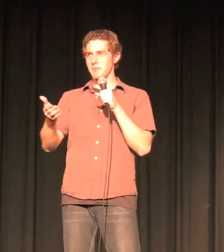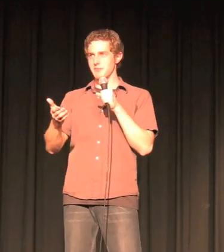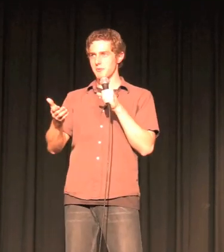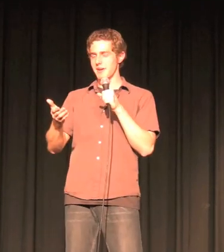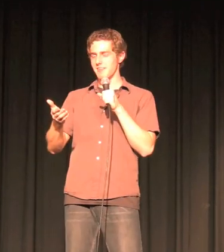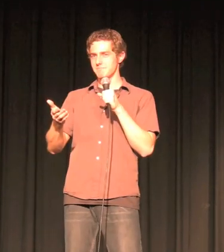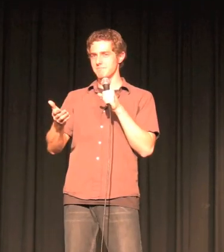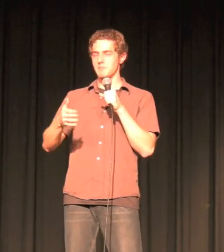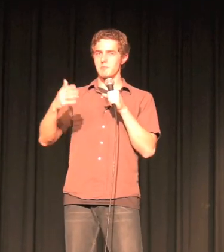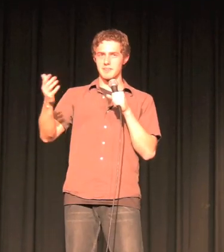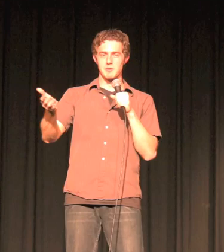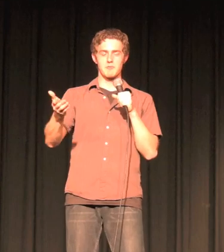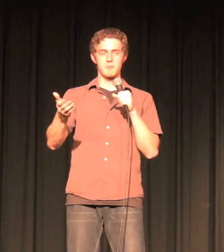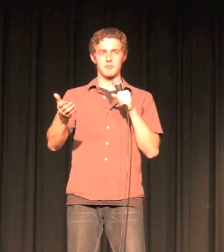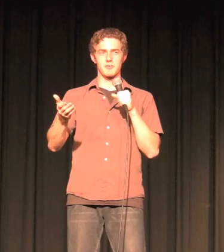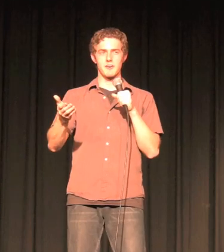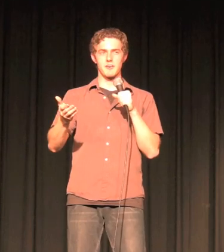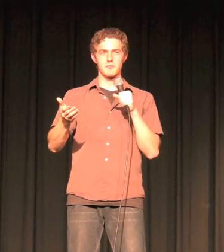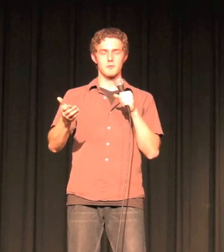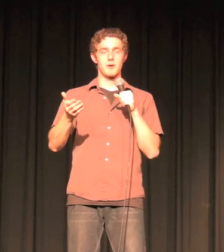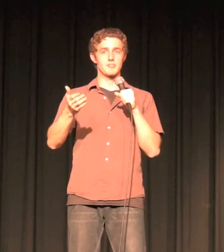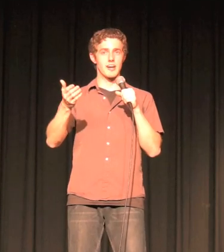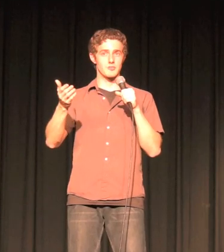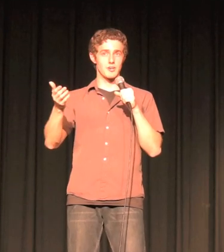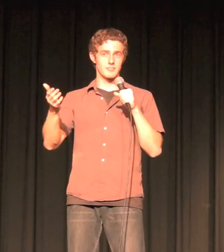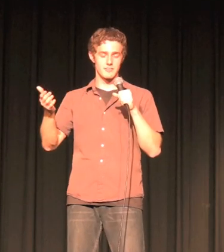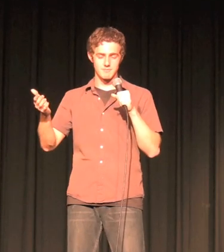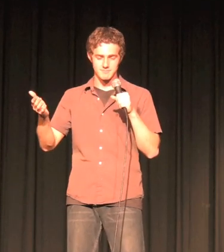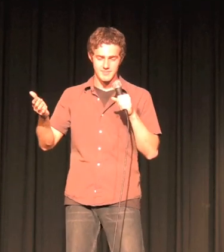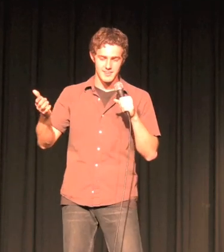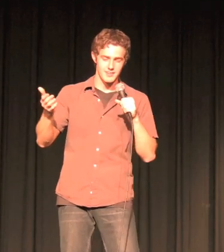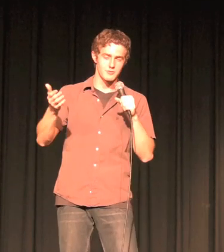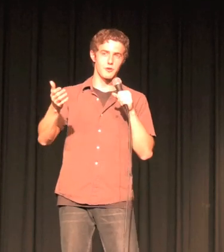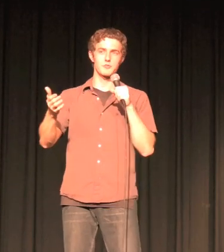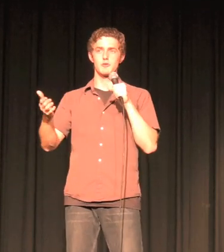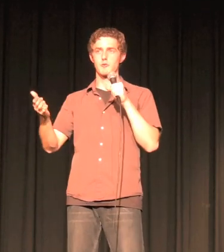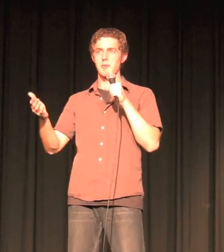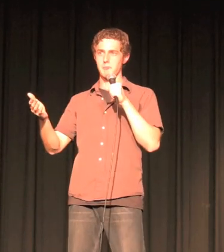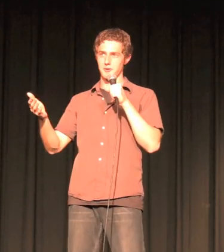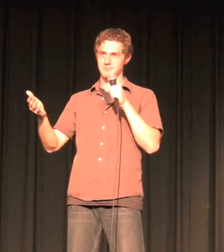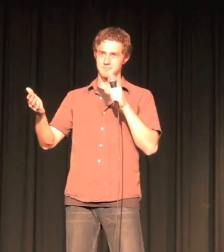picked for me might be familiar to y'all. It's by Jack Johnson, and it's called Do You Remember?